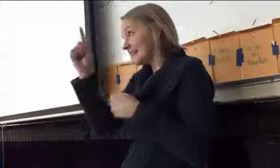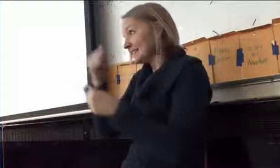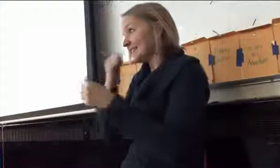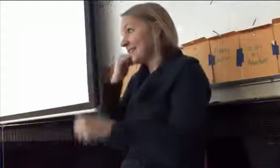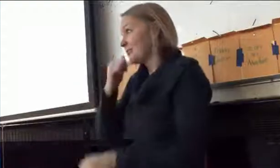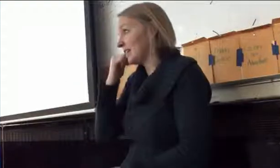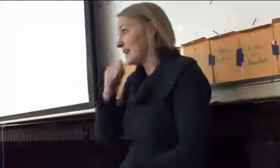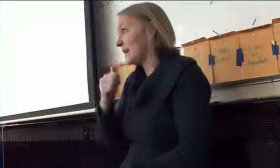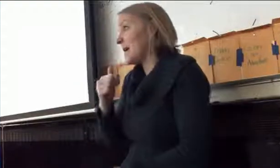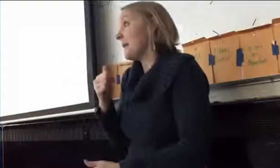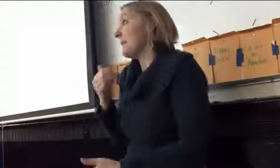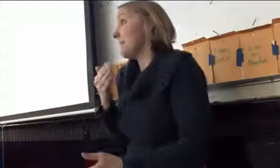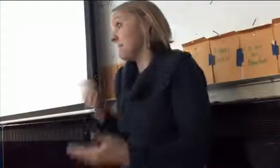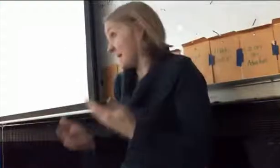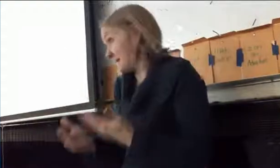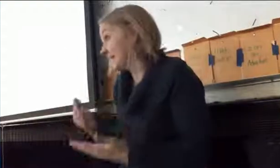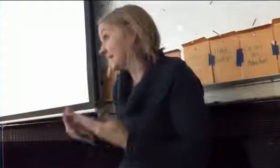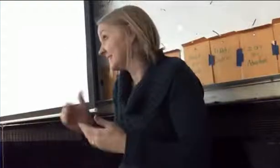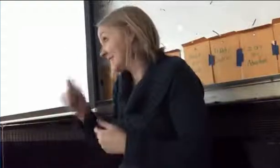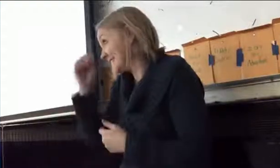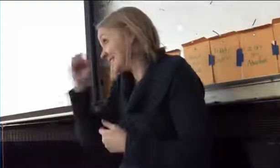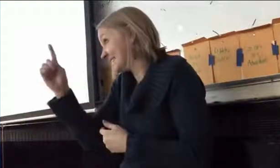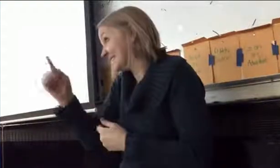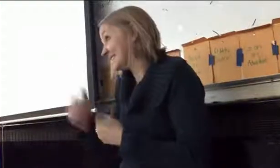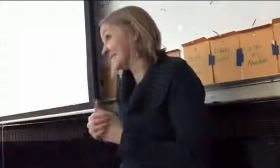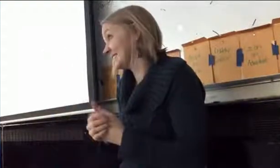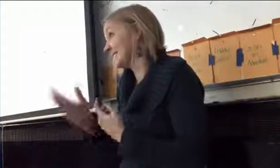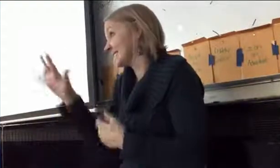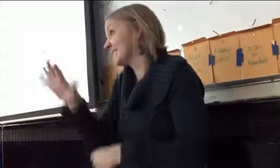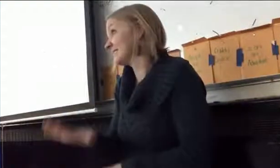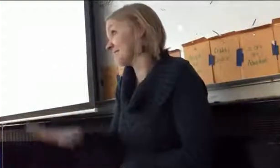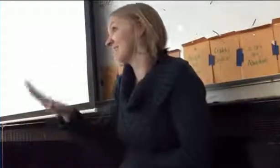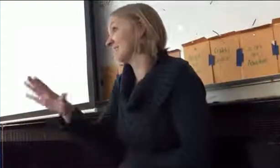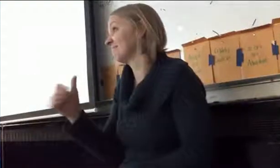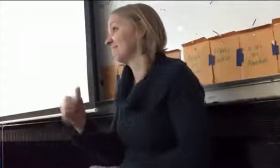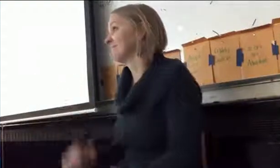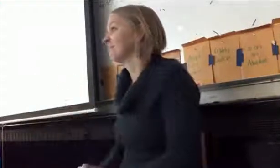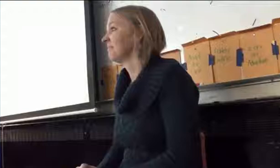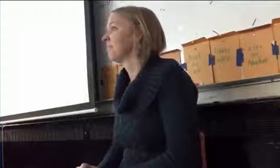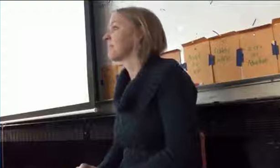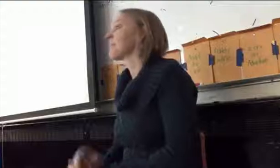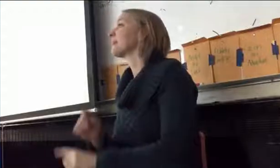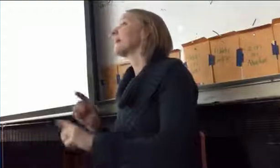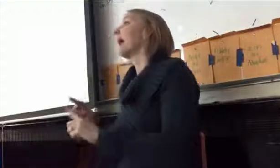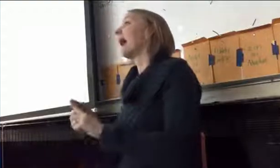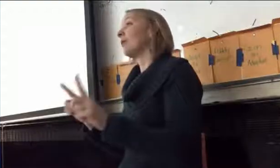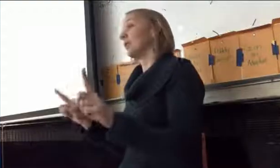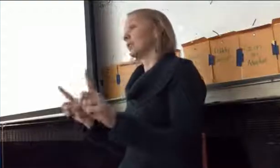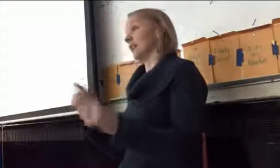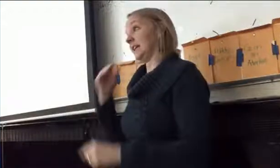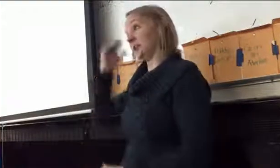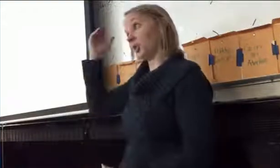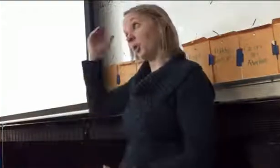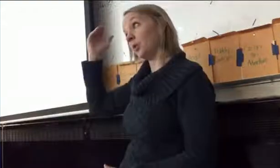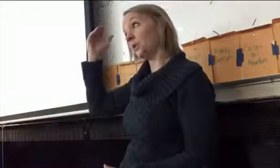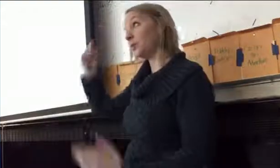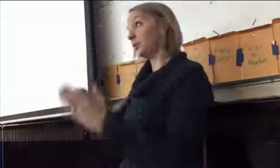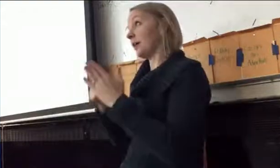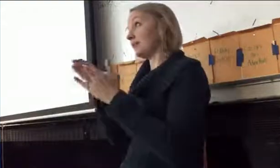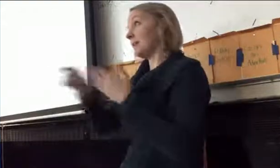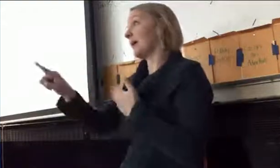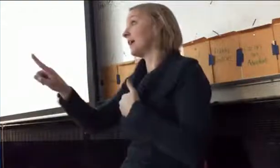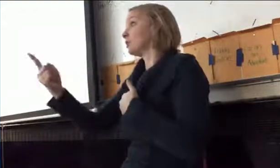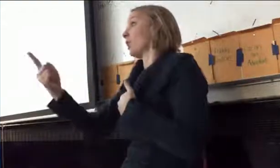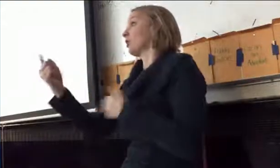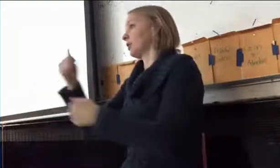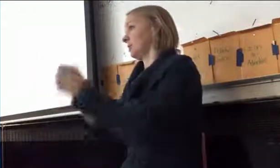day, maybe. That's probably going to be about what they're at. However, an adult, you would have to pay $1 a